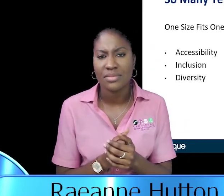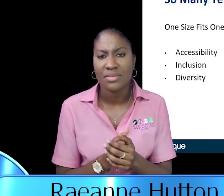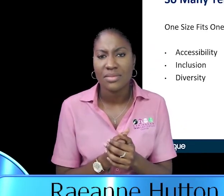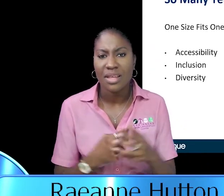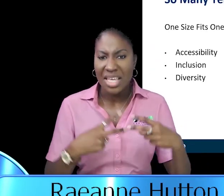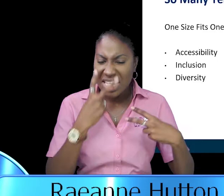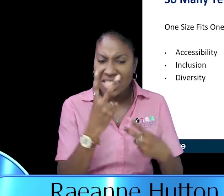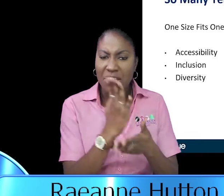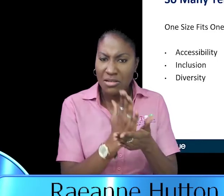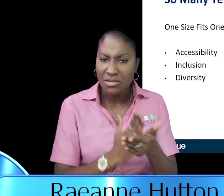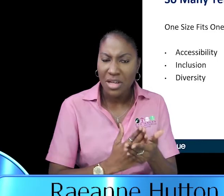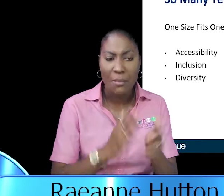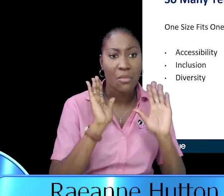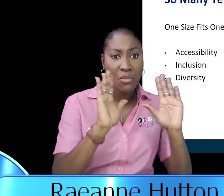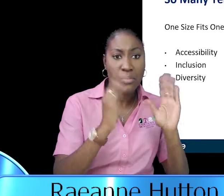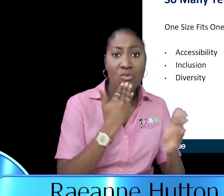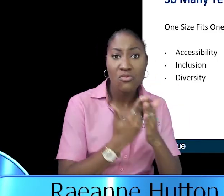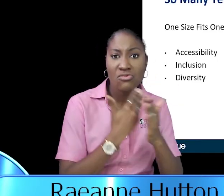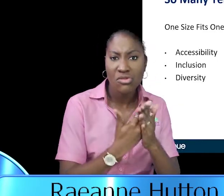really great and 12 that are very bad.